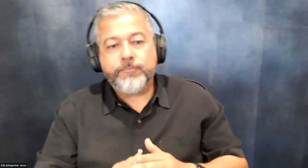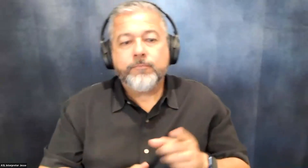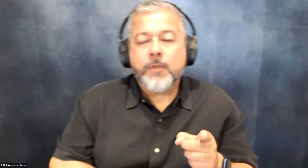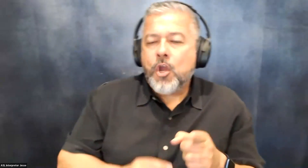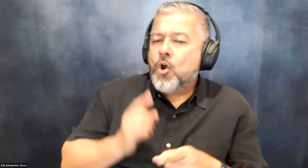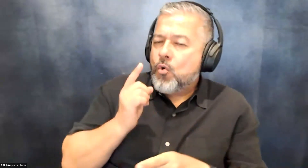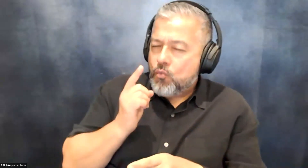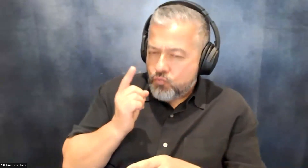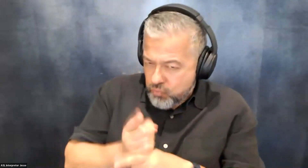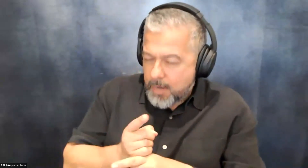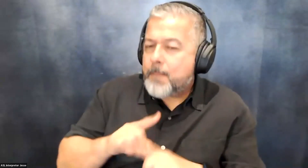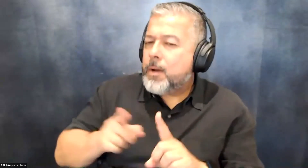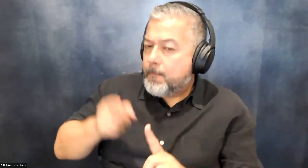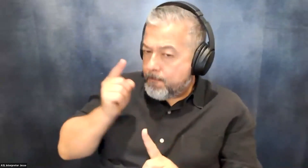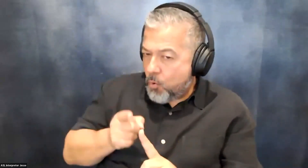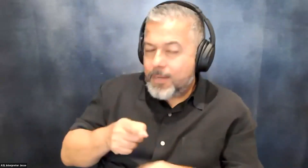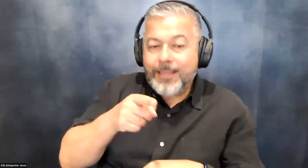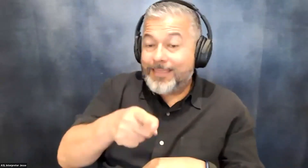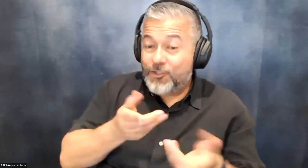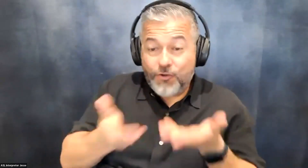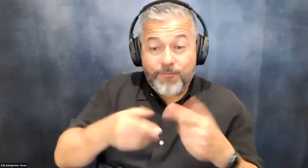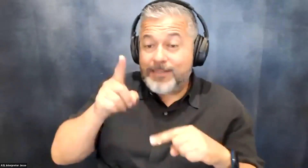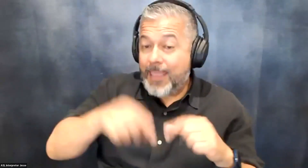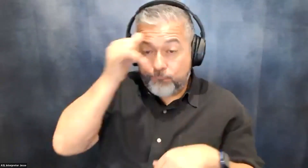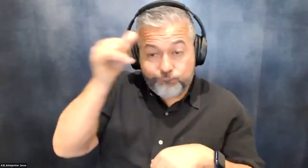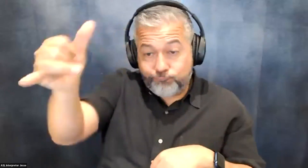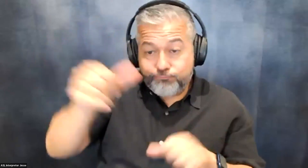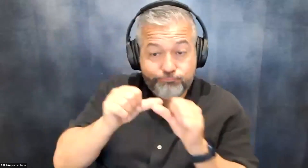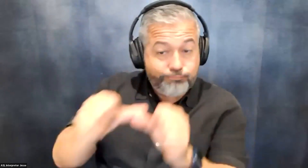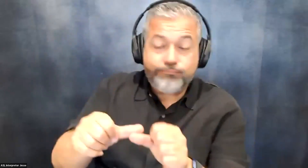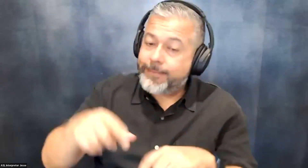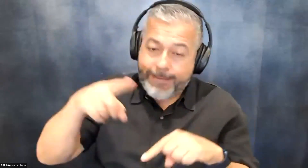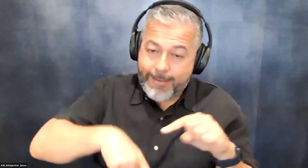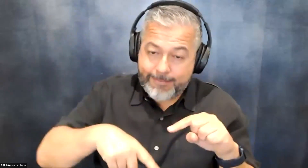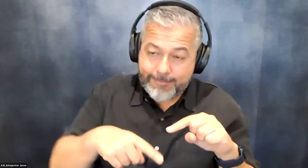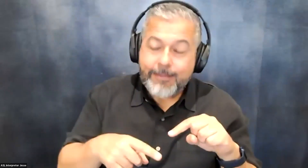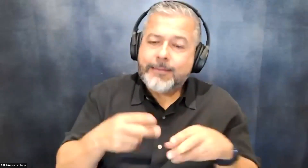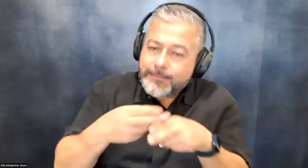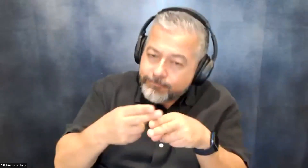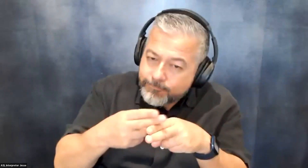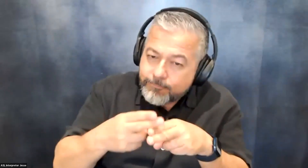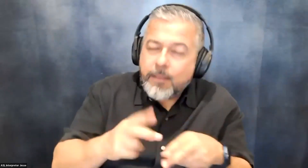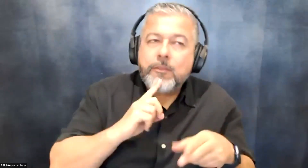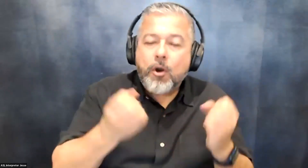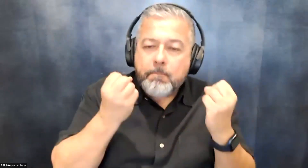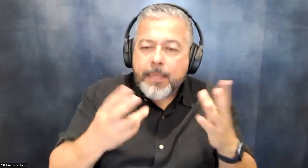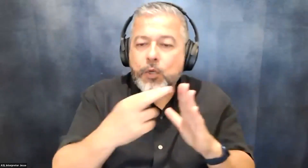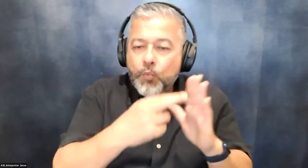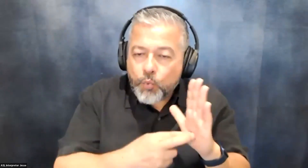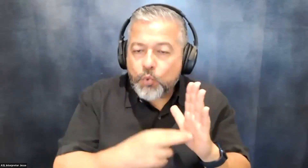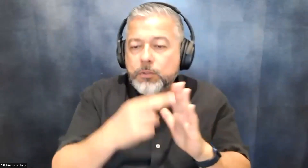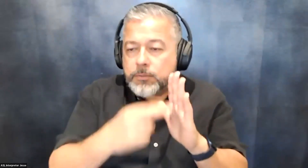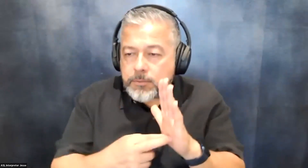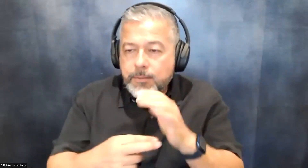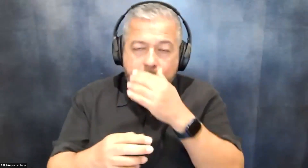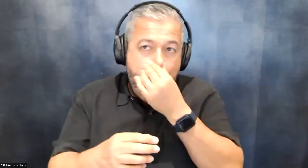service, right? This is in order to provide transportation for people with developmental disabilities, there is a lot of rules that are in the regulations